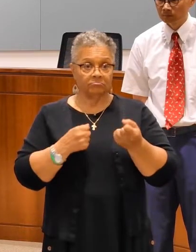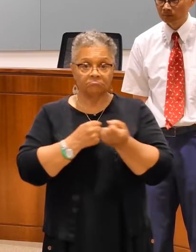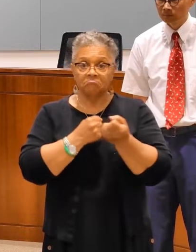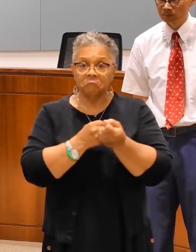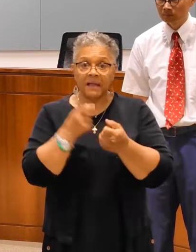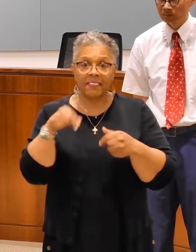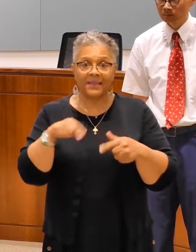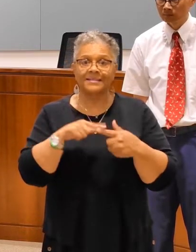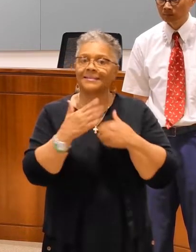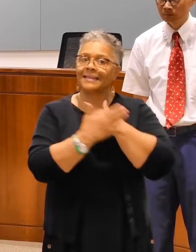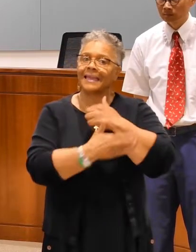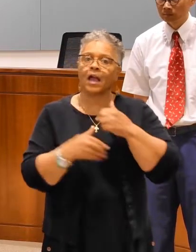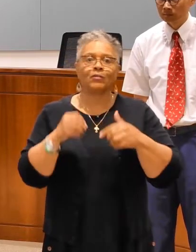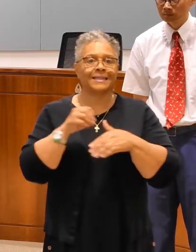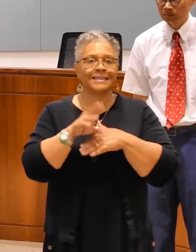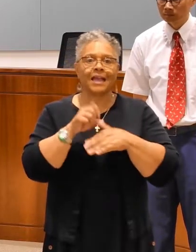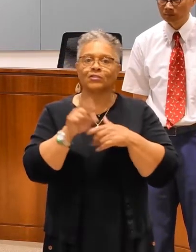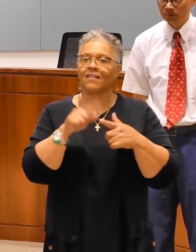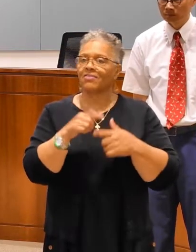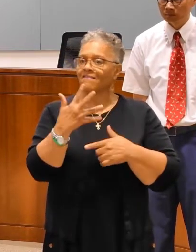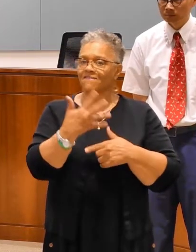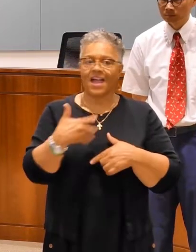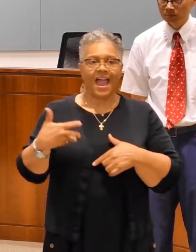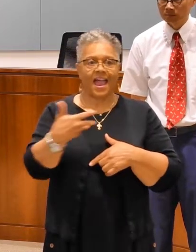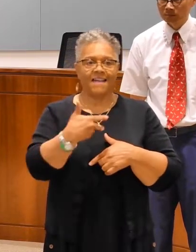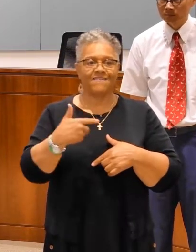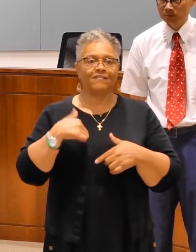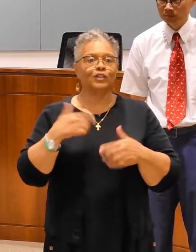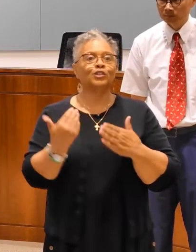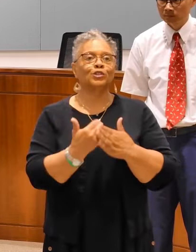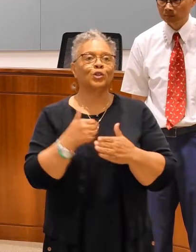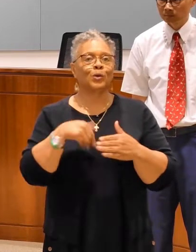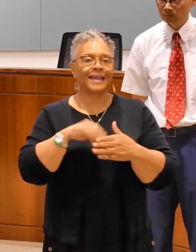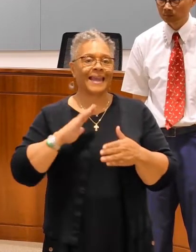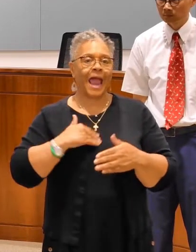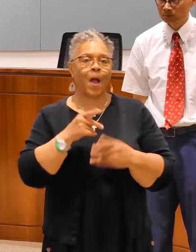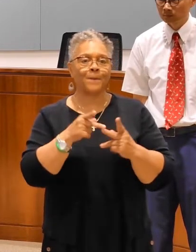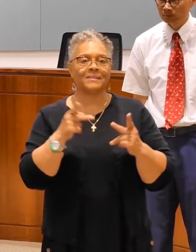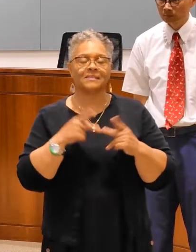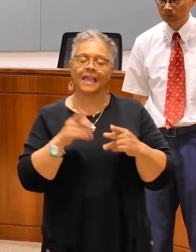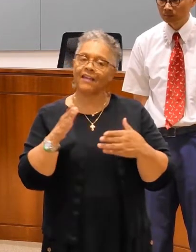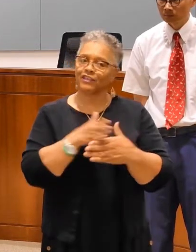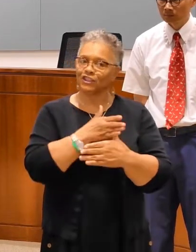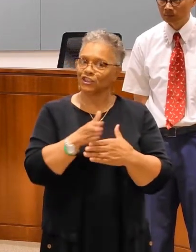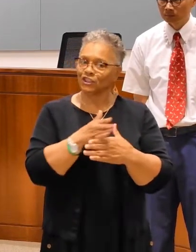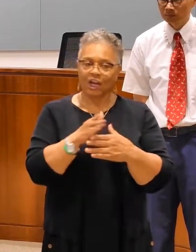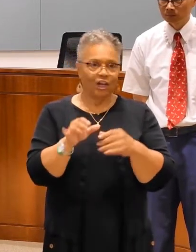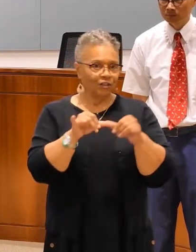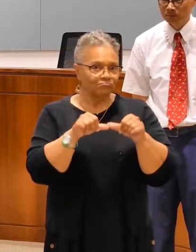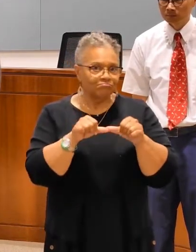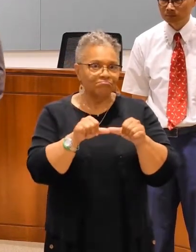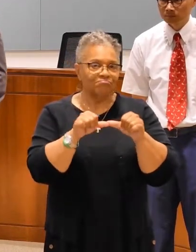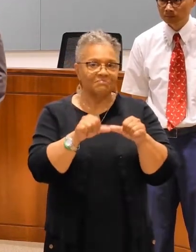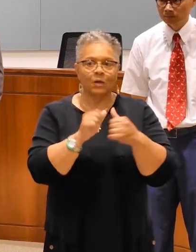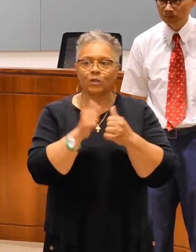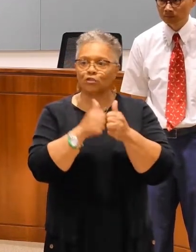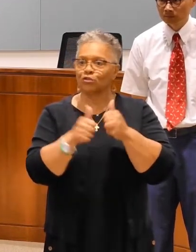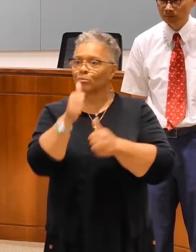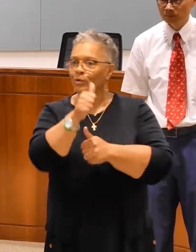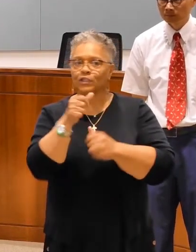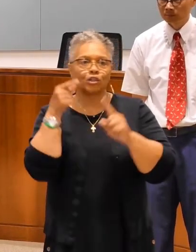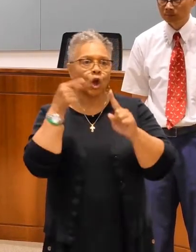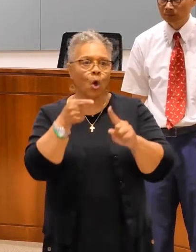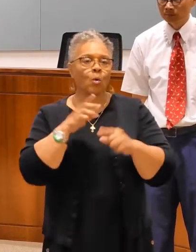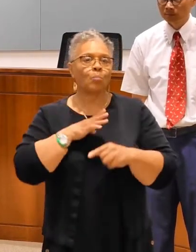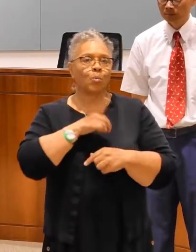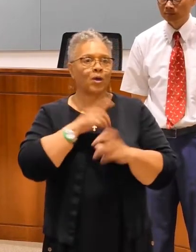The County Council, the 5 of us new to our positions, have shared consistently with the superintendent's goal, with the Board of